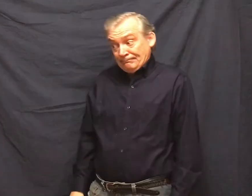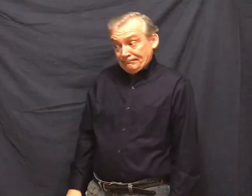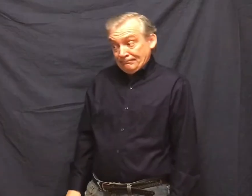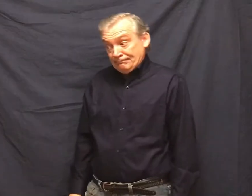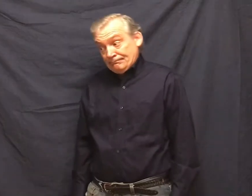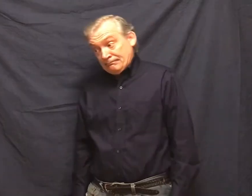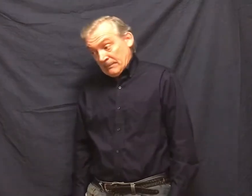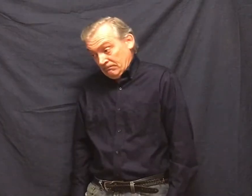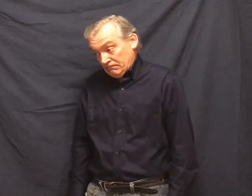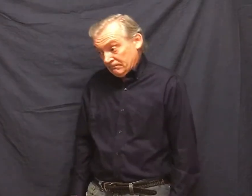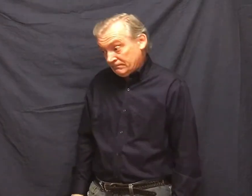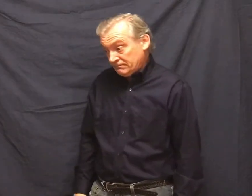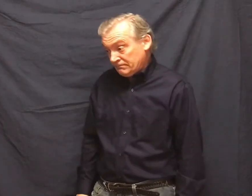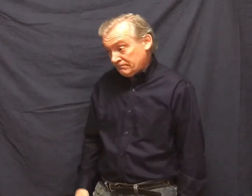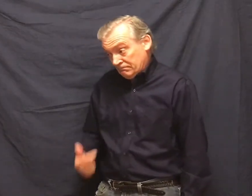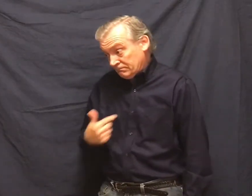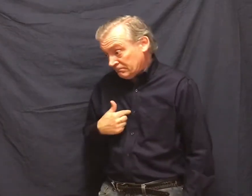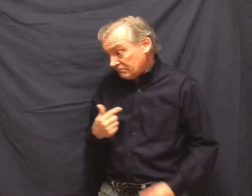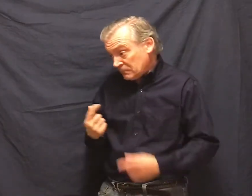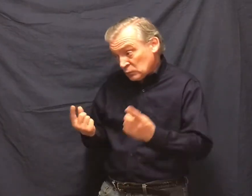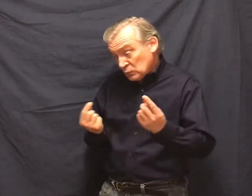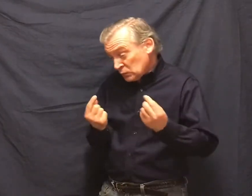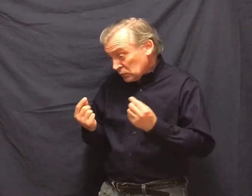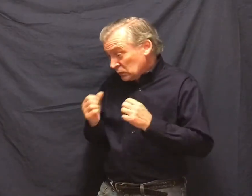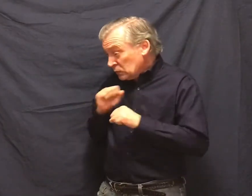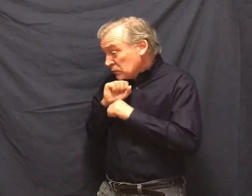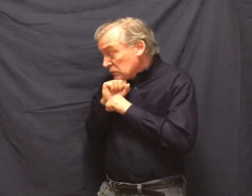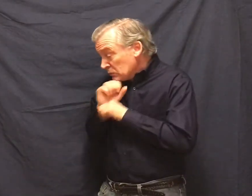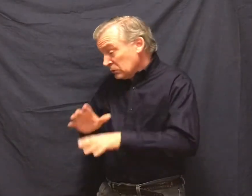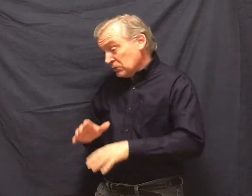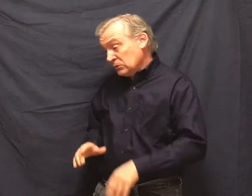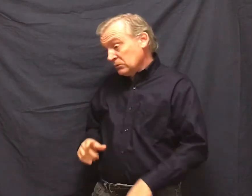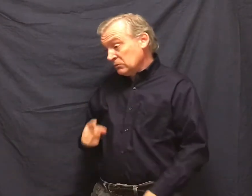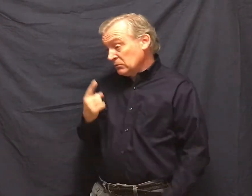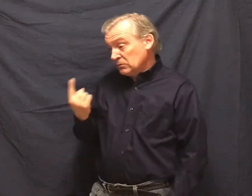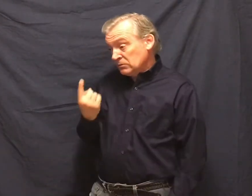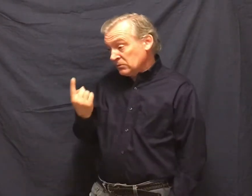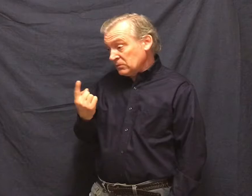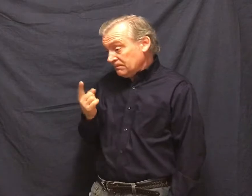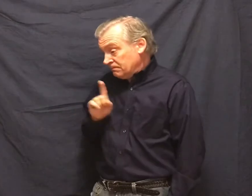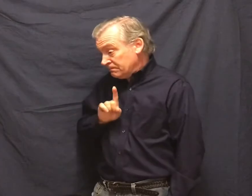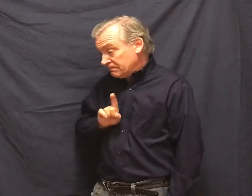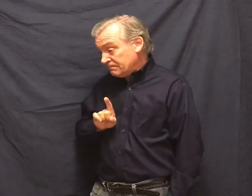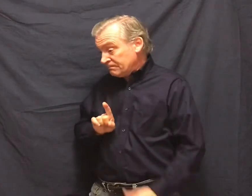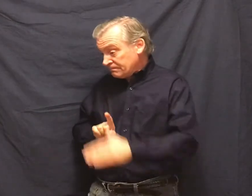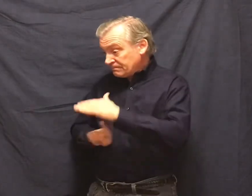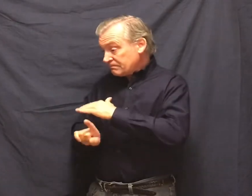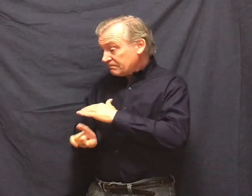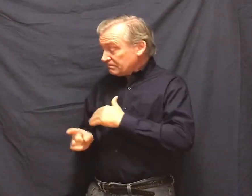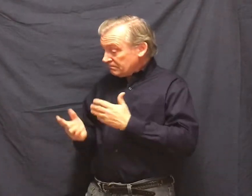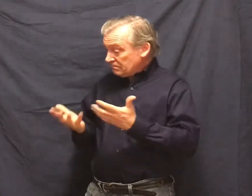"I ain't doing nothing," he said. "Just come to look at my puppy, and I seen your light," he